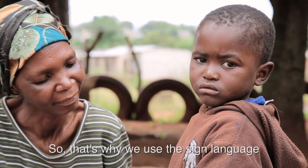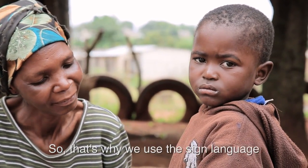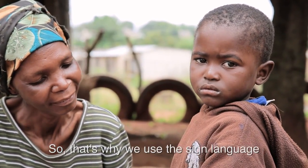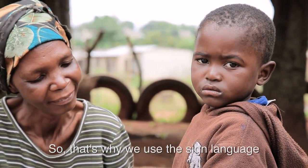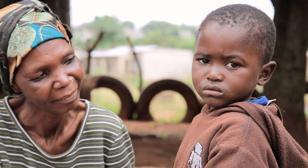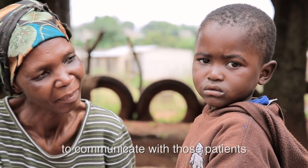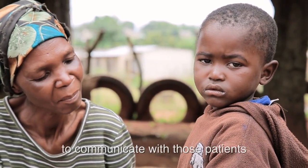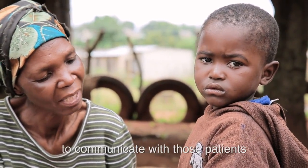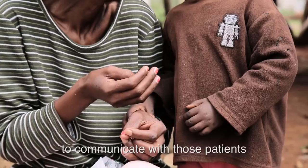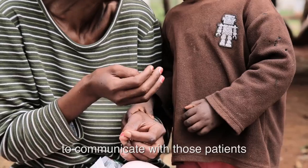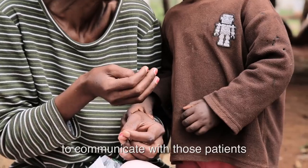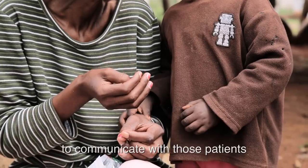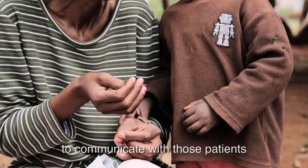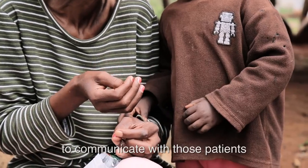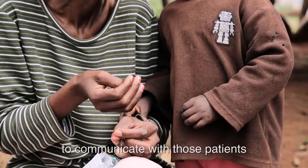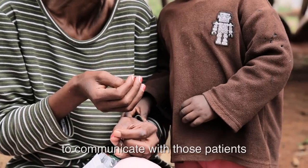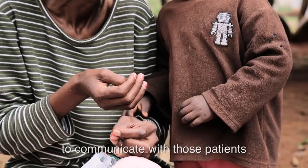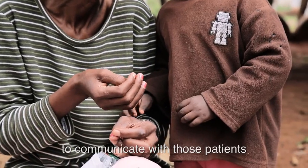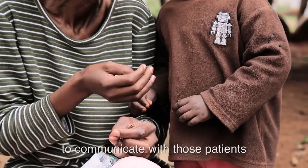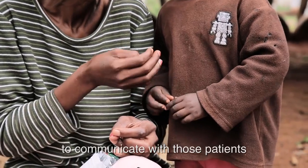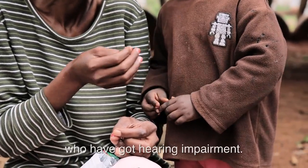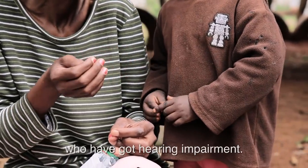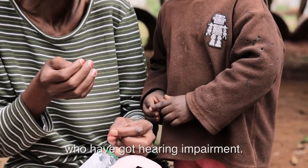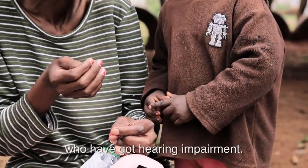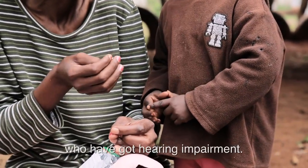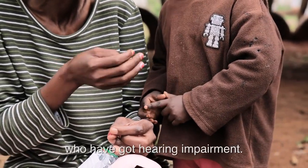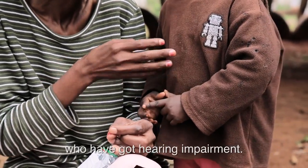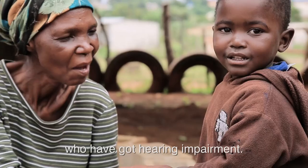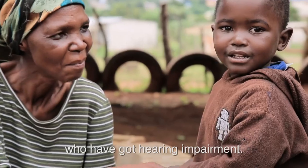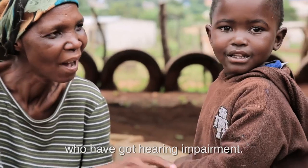sign language to communicate with those patients and to off-court hearing impairment.